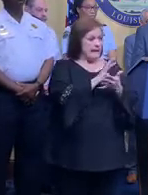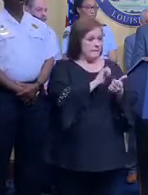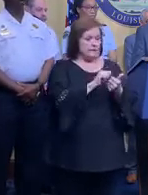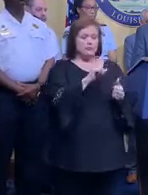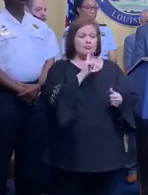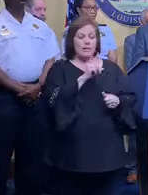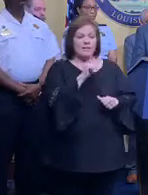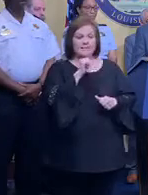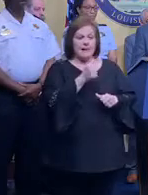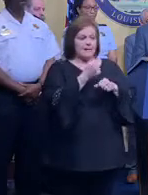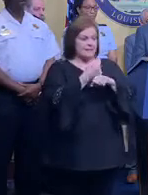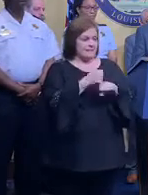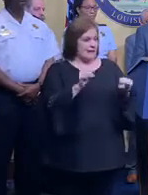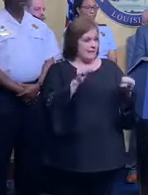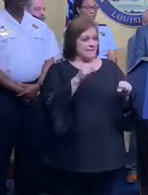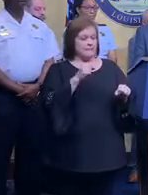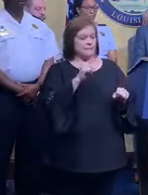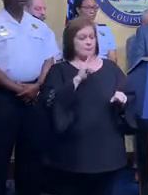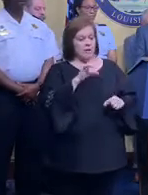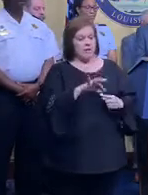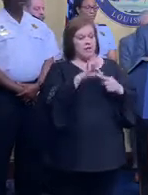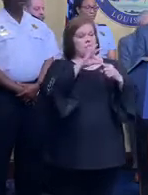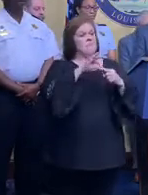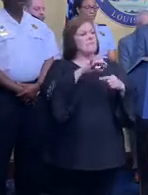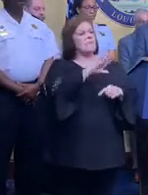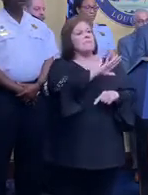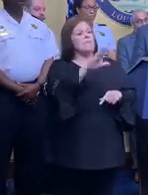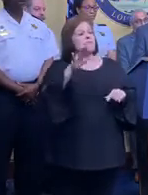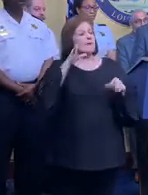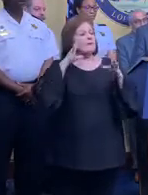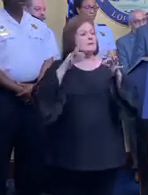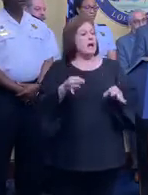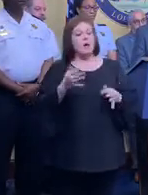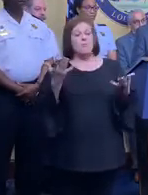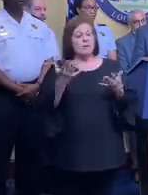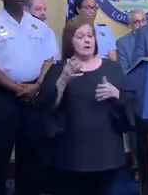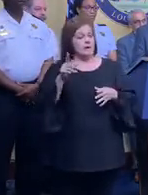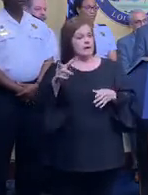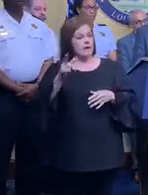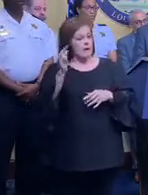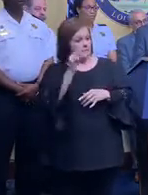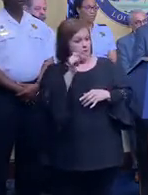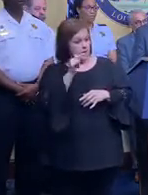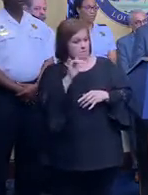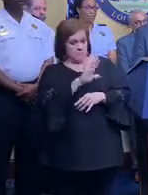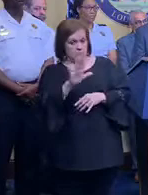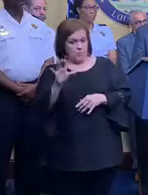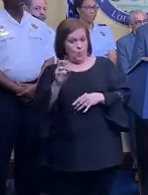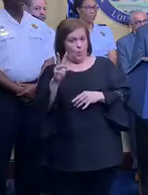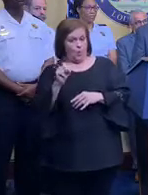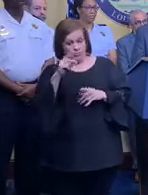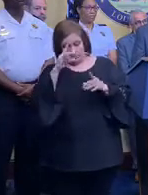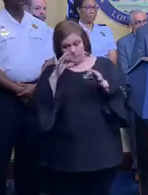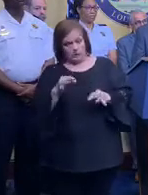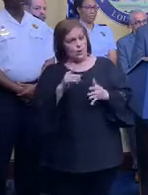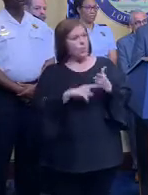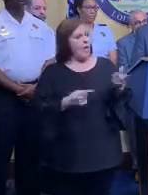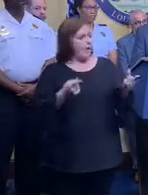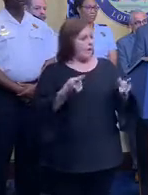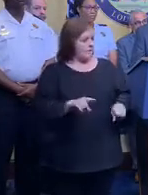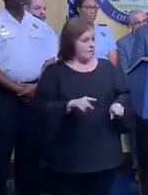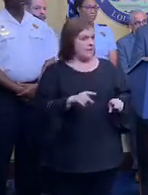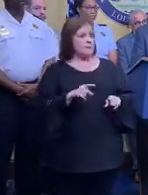It is up to the individual airlines to decide when and if they'll cancel flights. Therefore, travelers